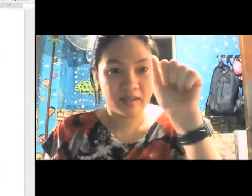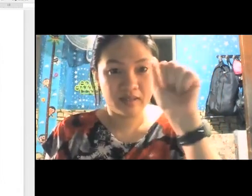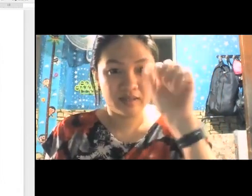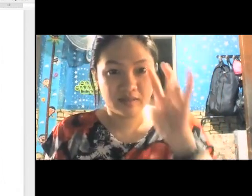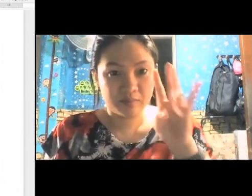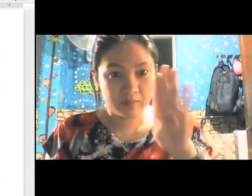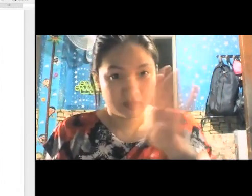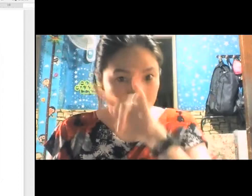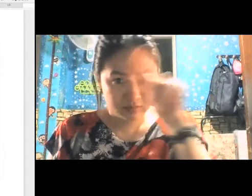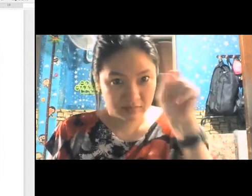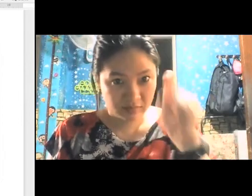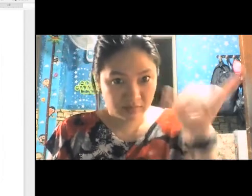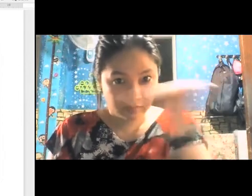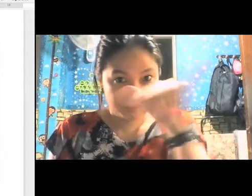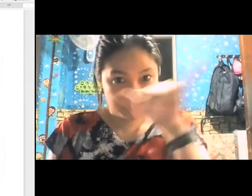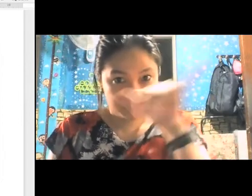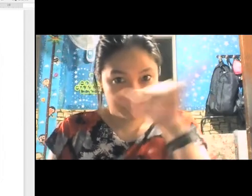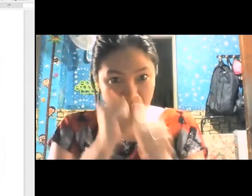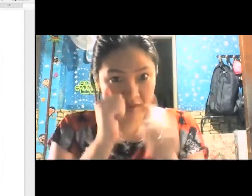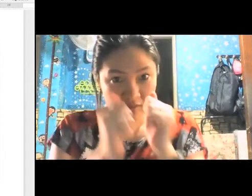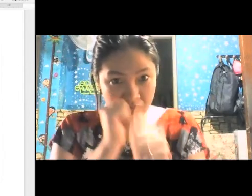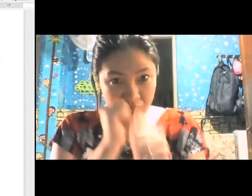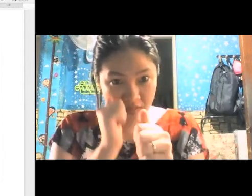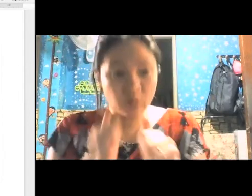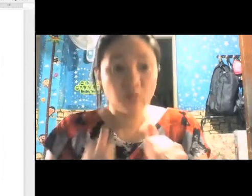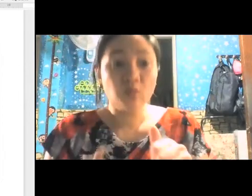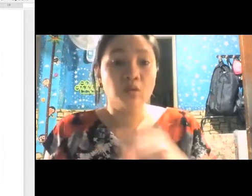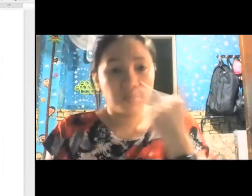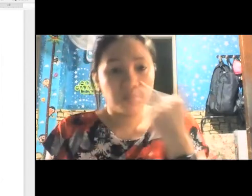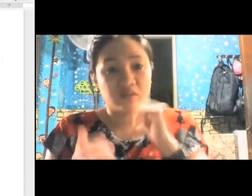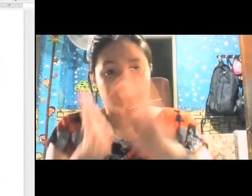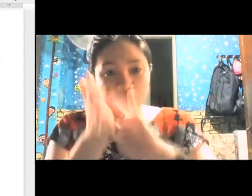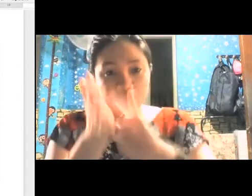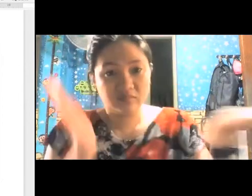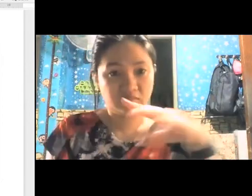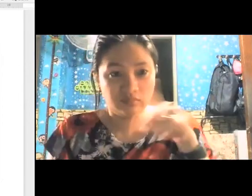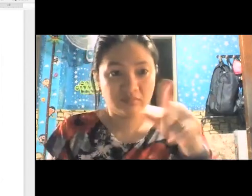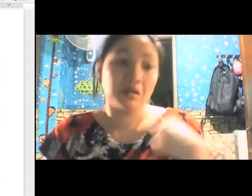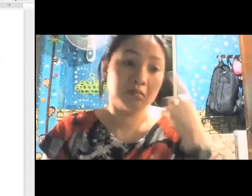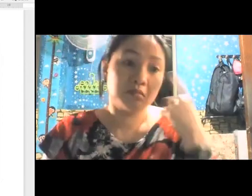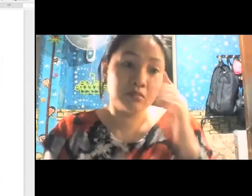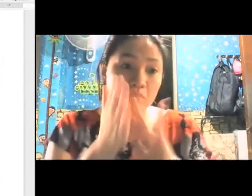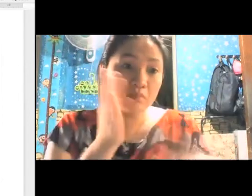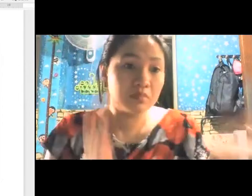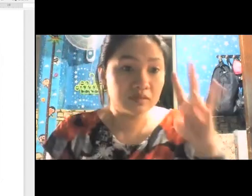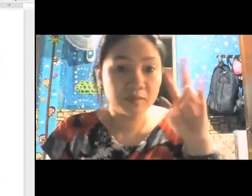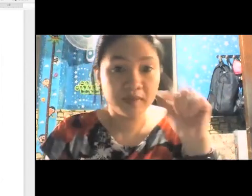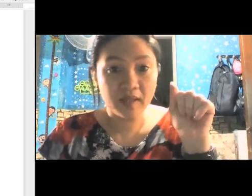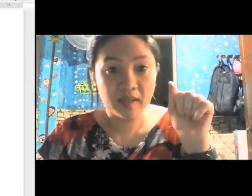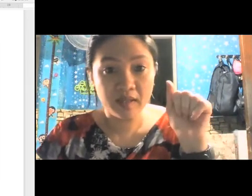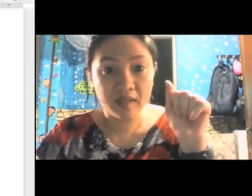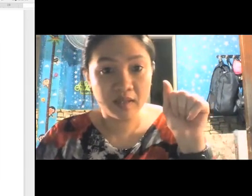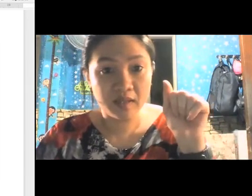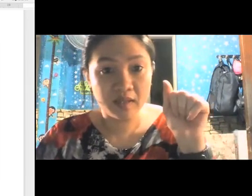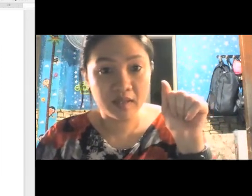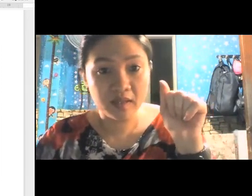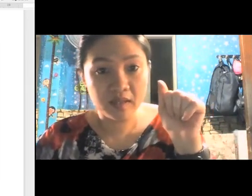Dr. Woody, so 7A and B, in terms of it having the same meaning,